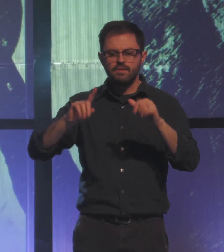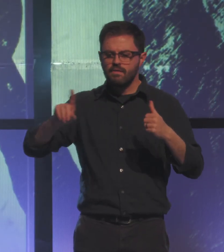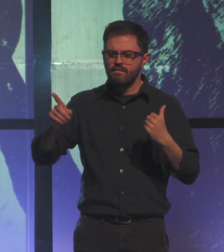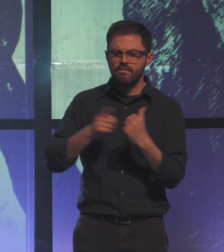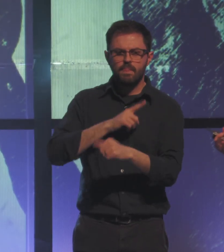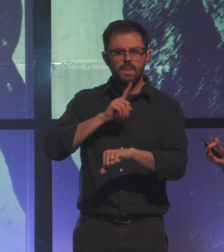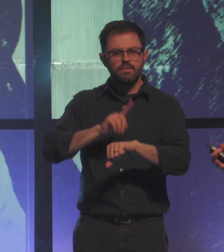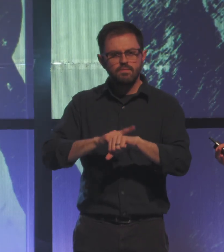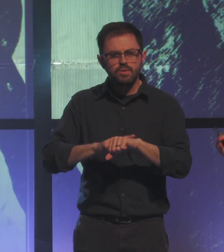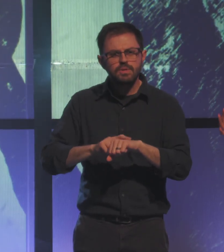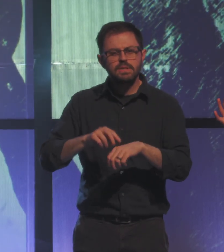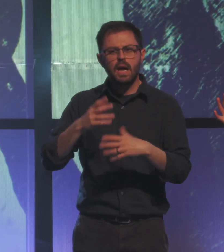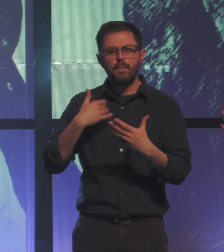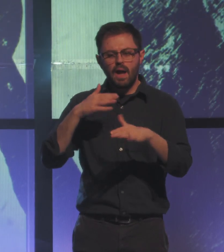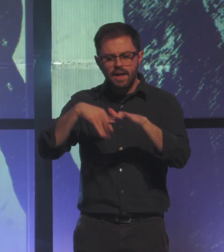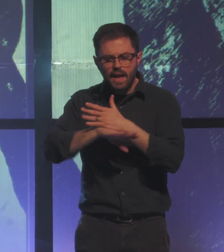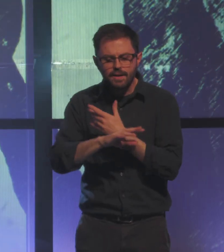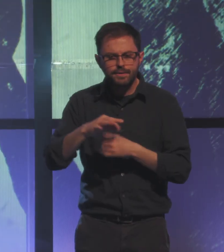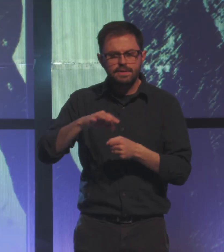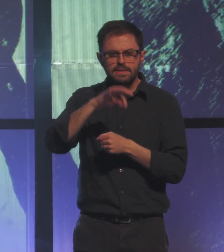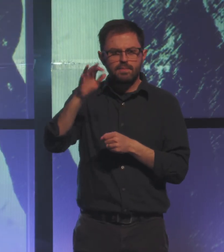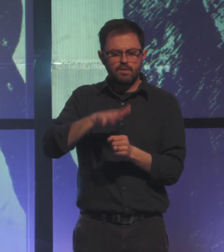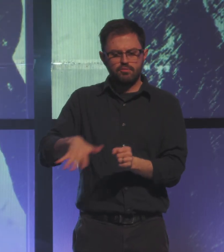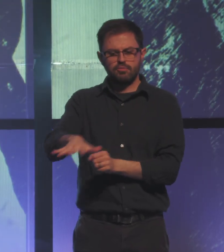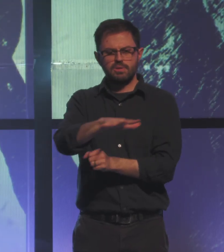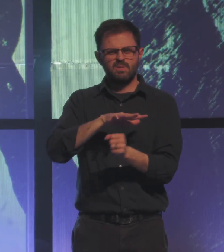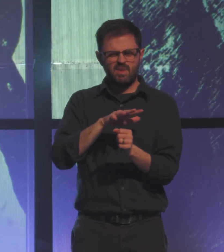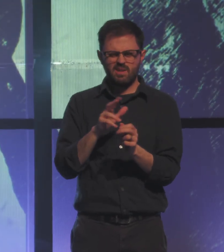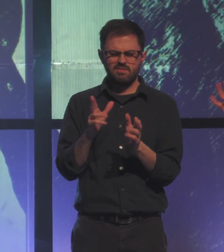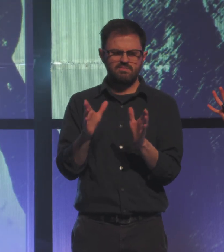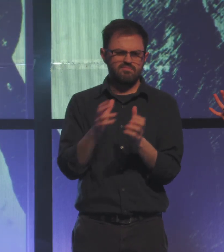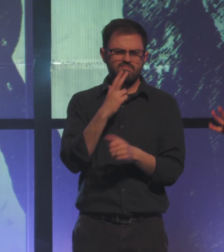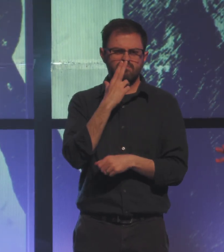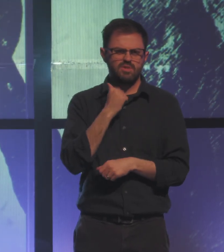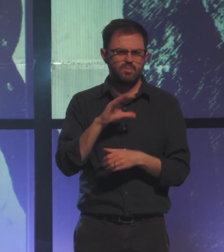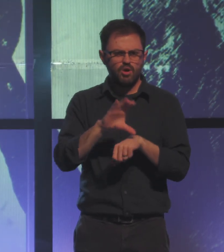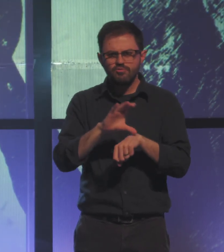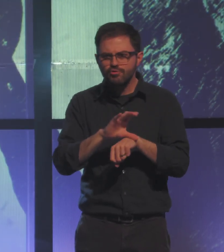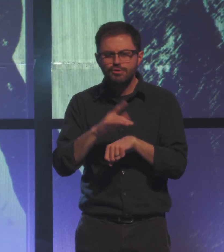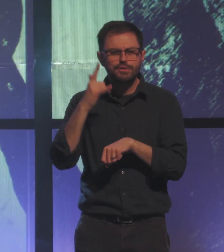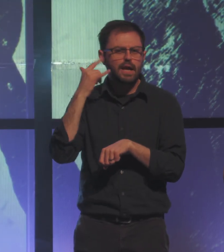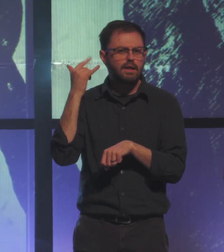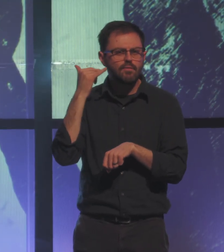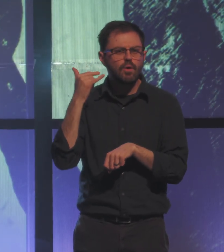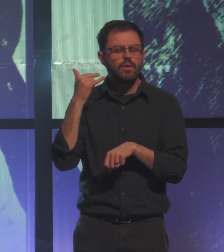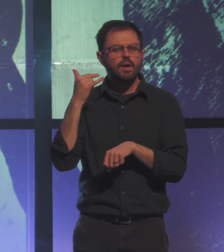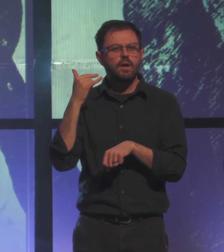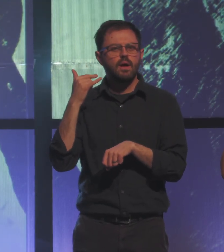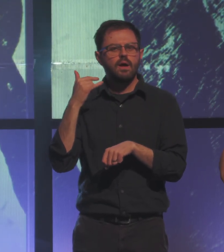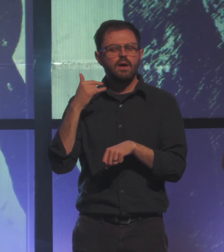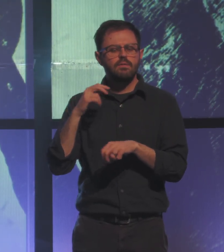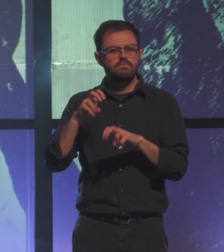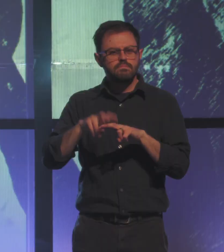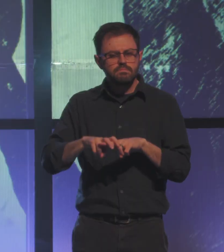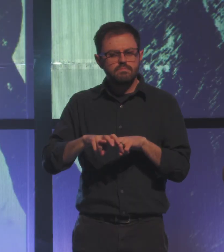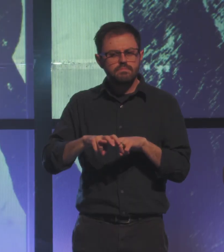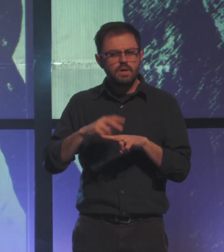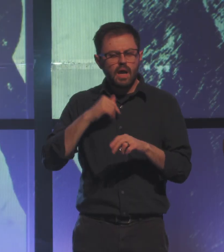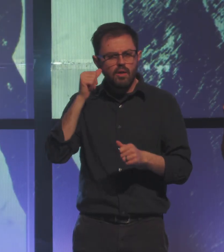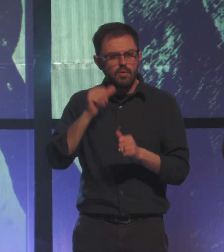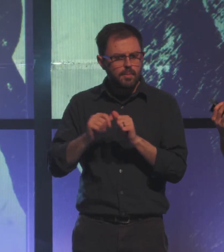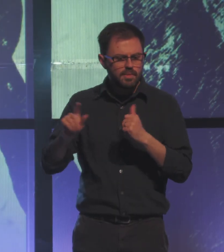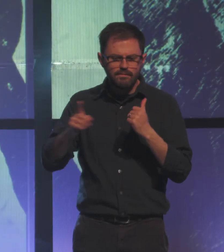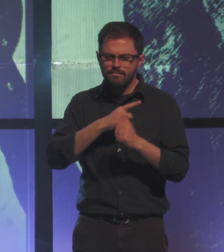in a spiritual space, it was a small little church kind of setting in California. And I remember sitting there, and for the very first time,